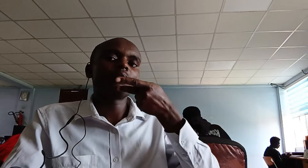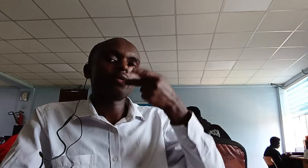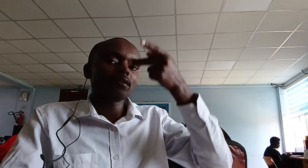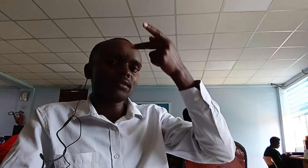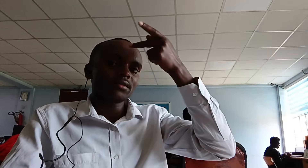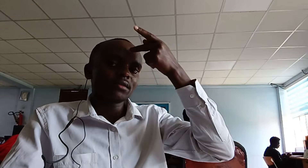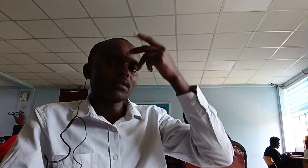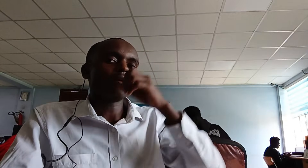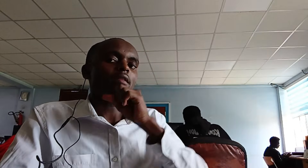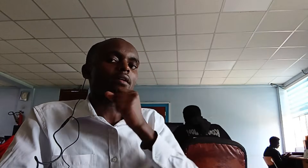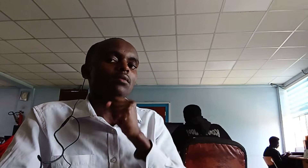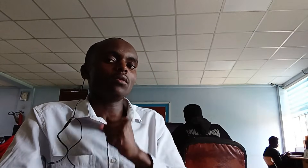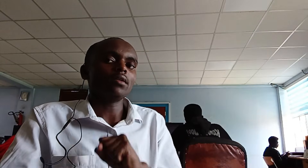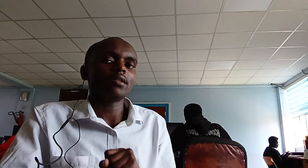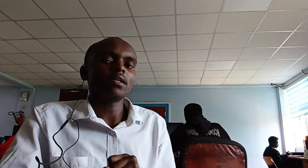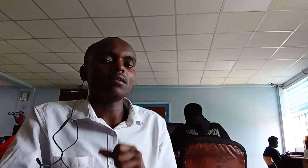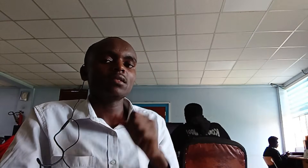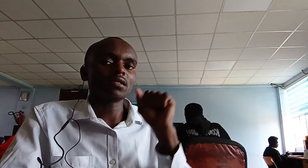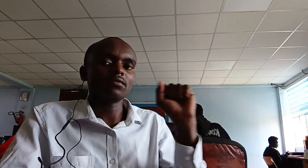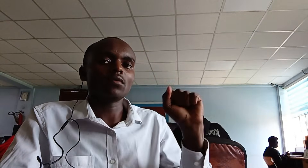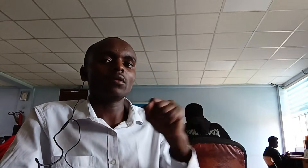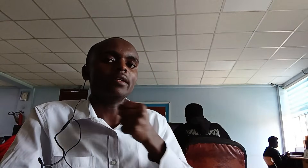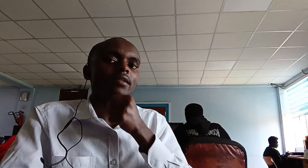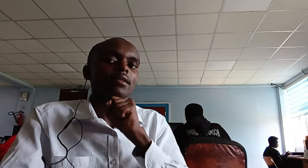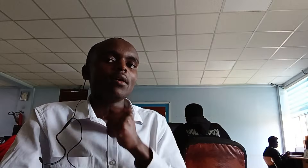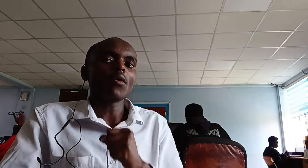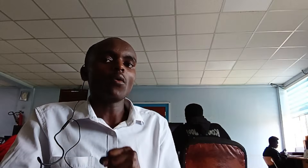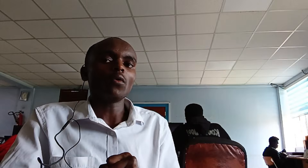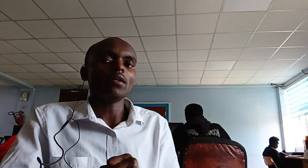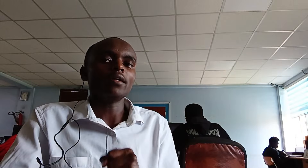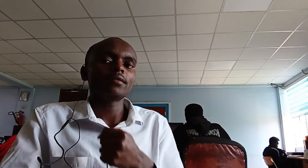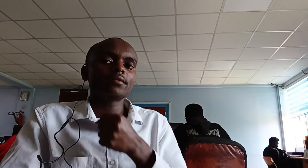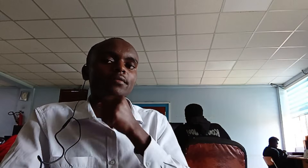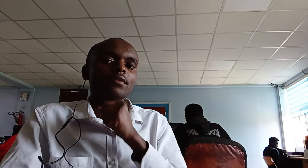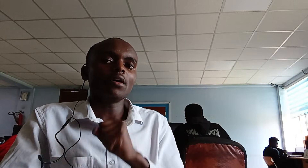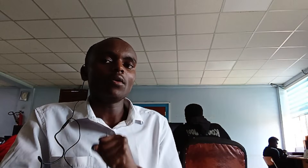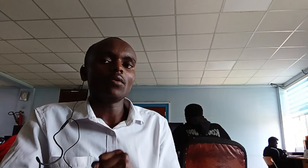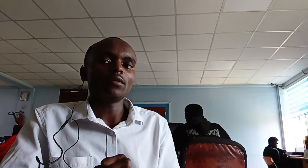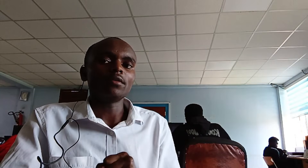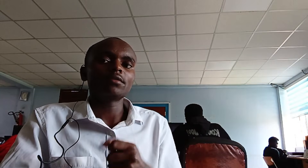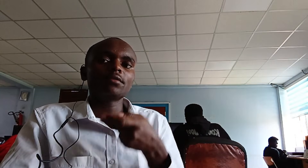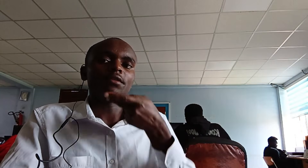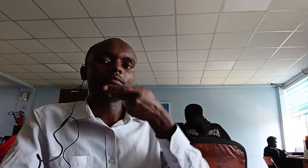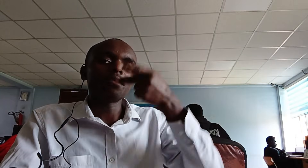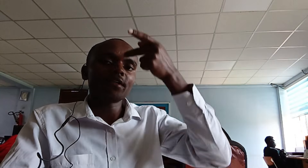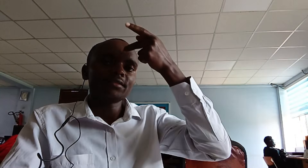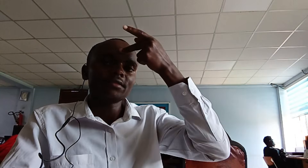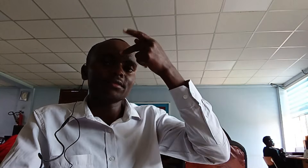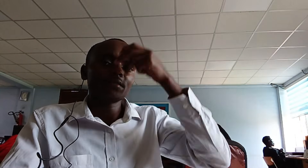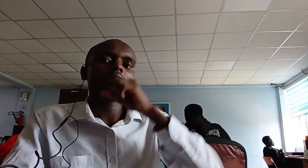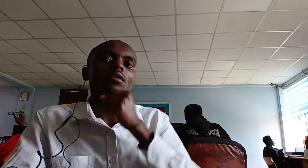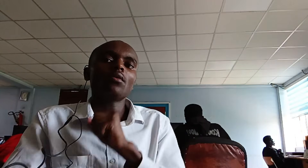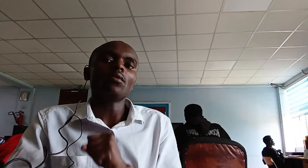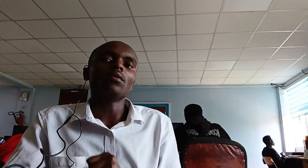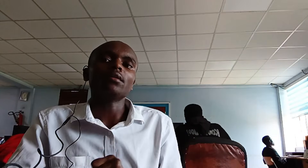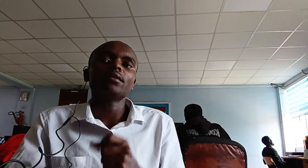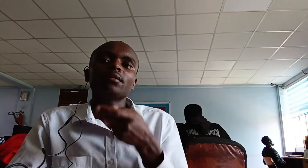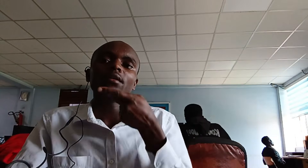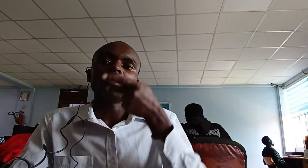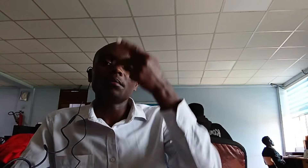parent, then old. This is sign for old, old, old. So it's parents, old,